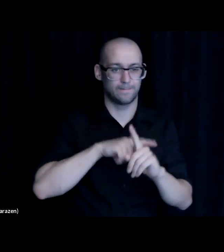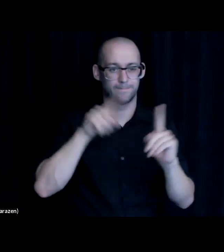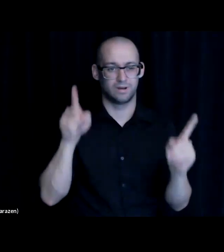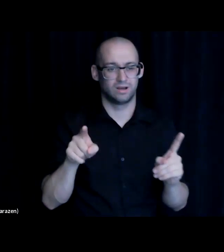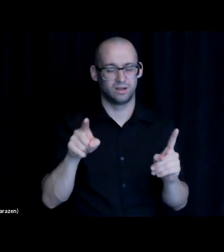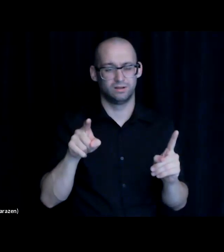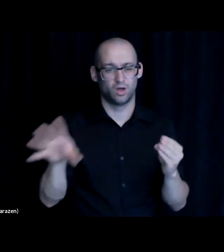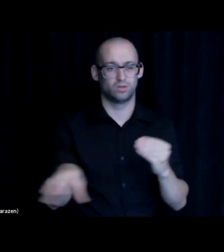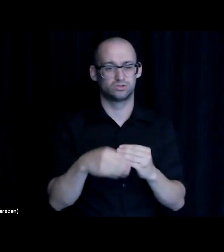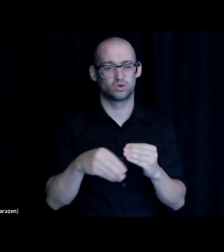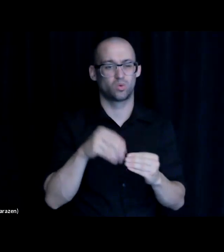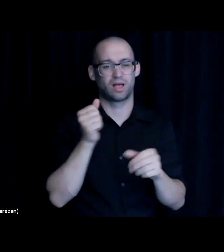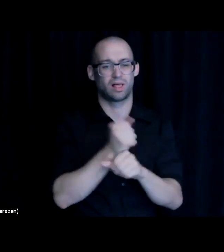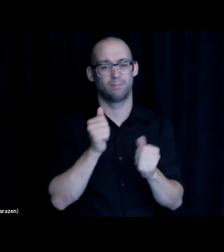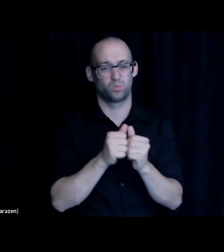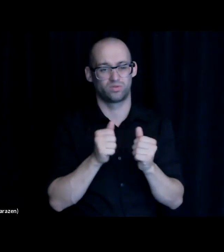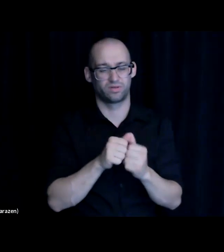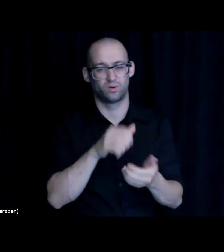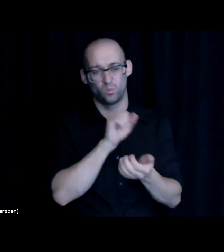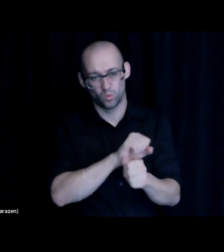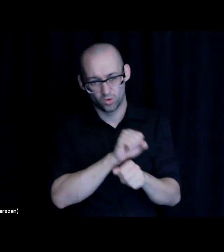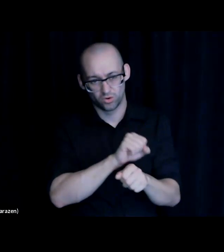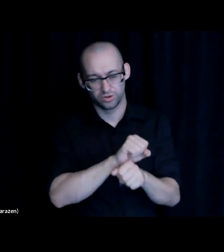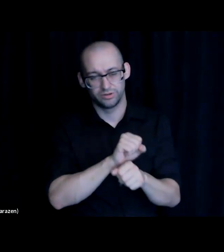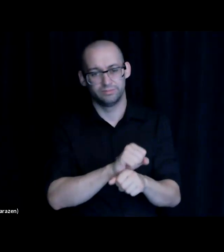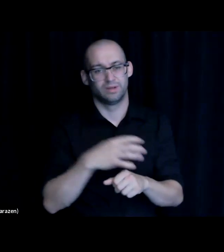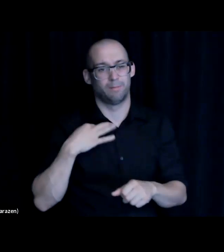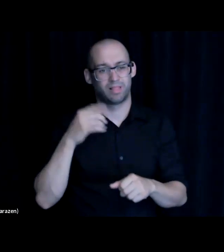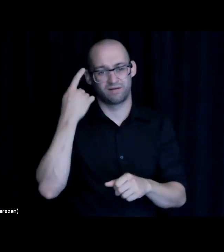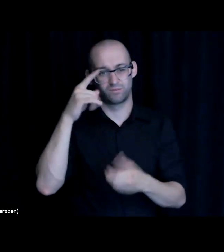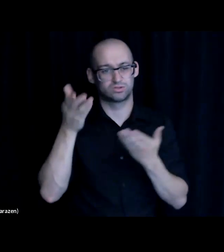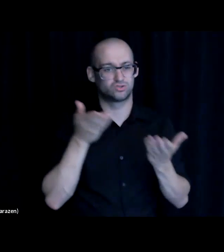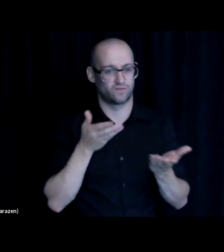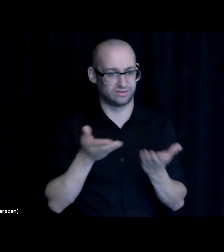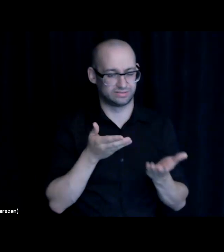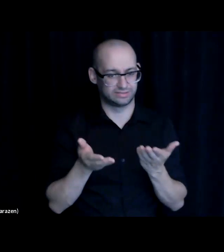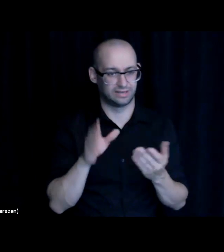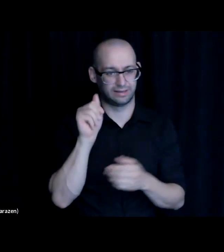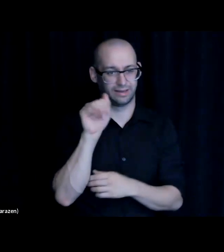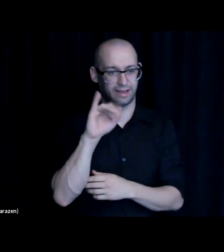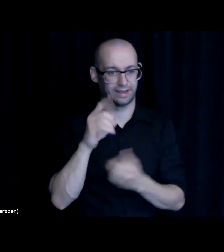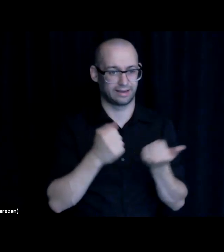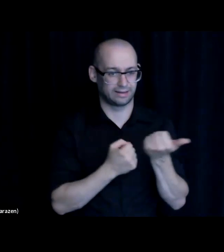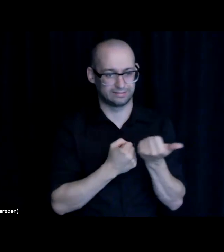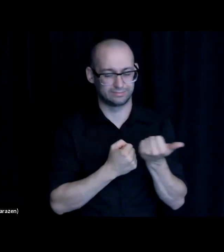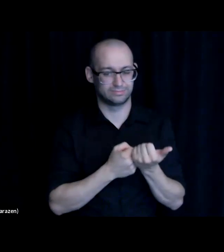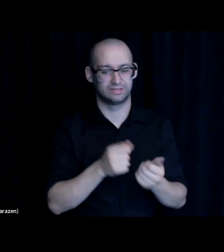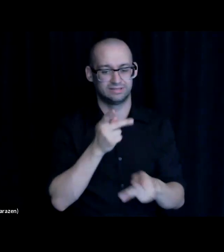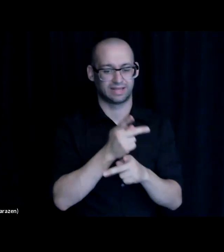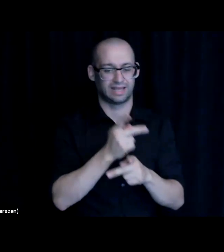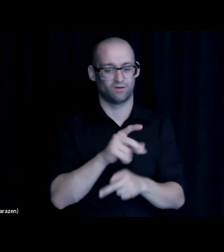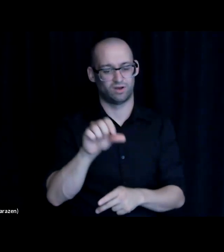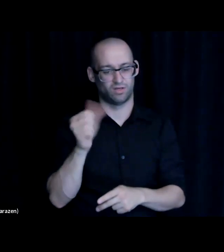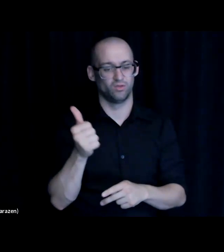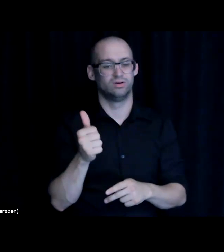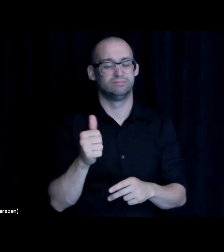but also to help them with employment, applying for services and aid, and taking care of other